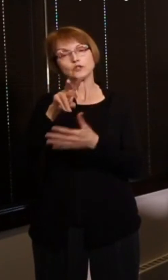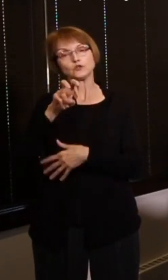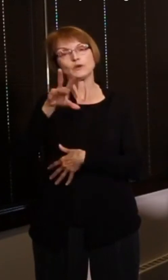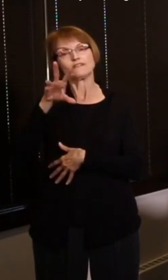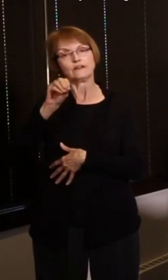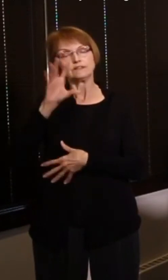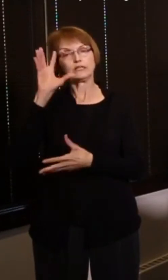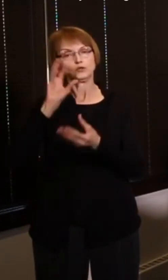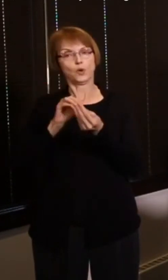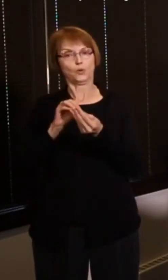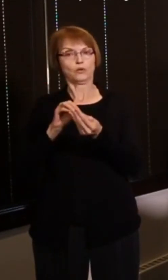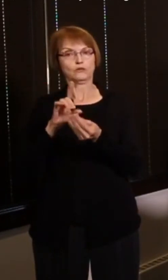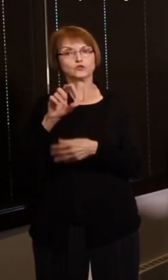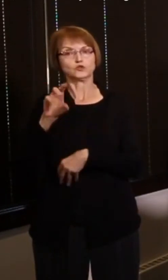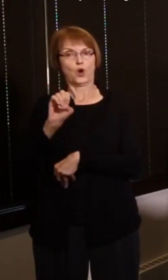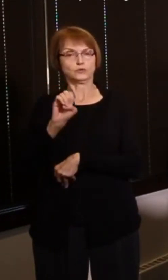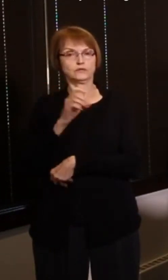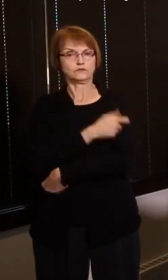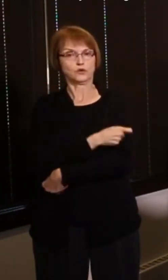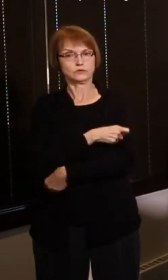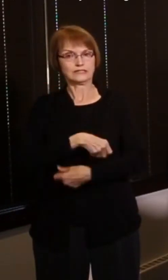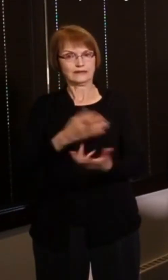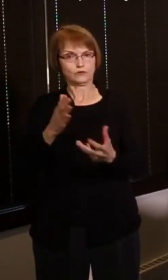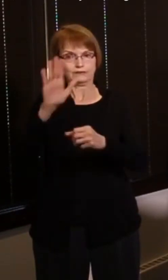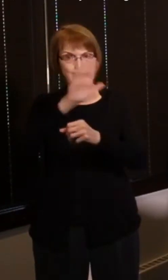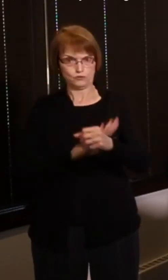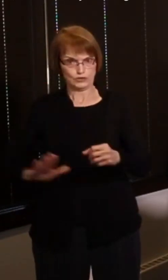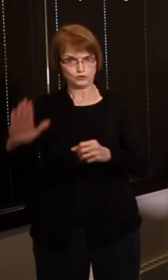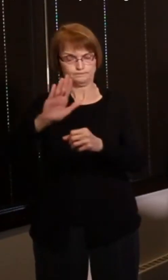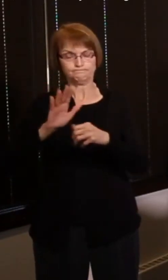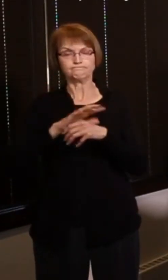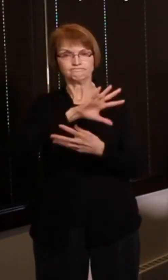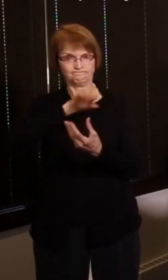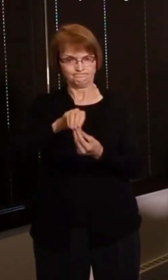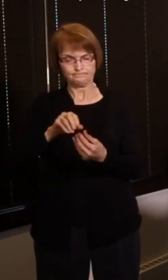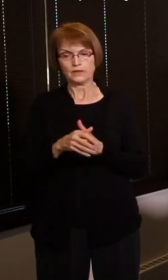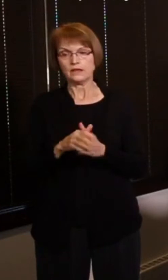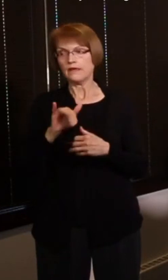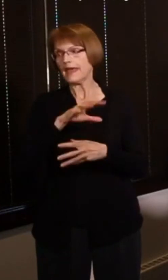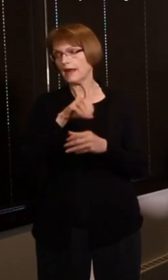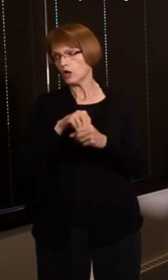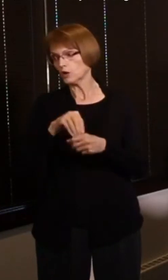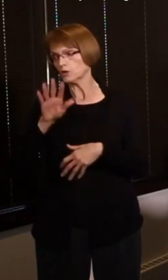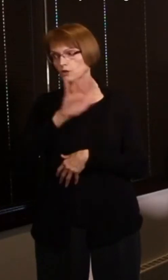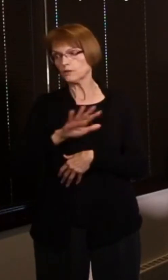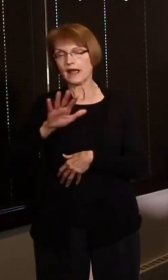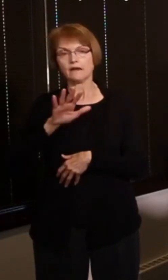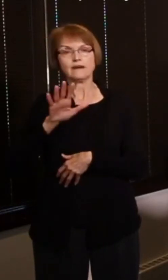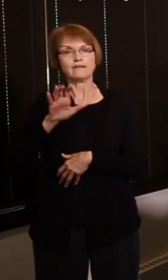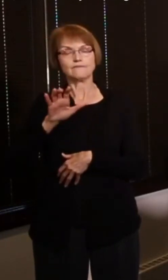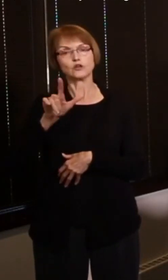820,250 total doses that have been delivered in our region. And so that includes around